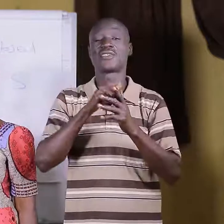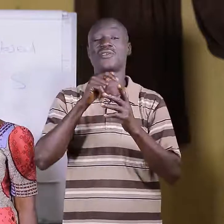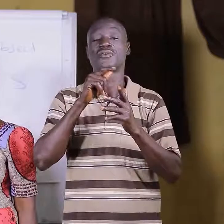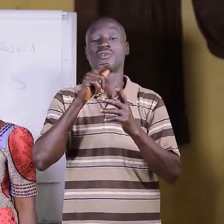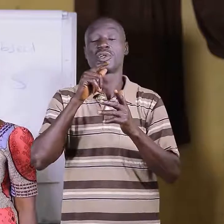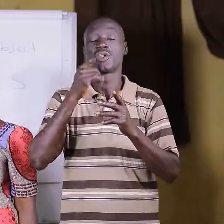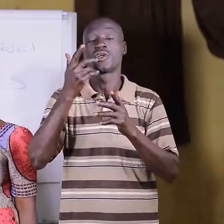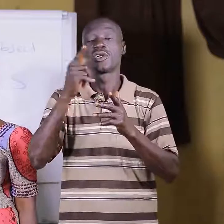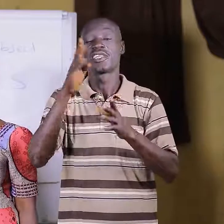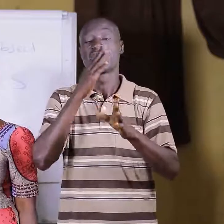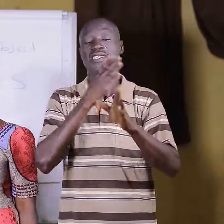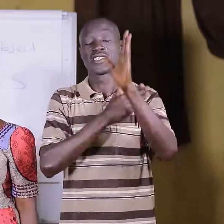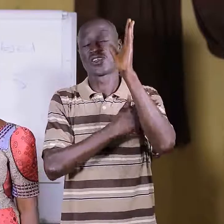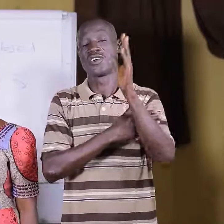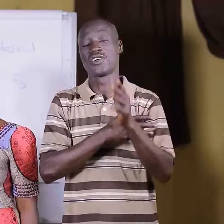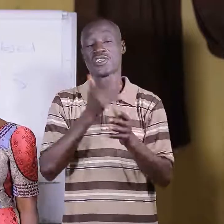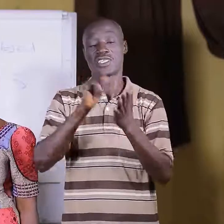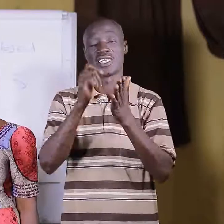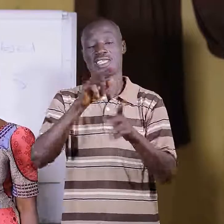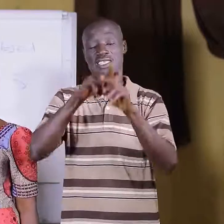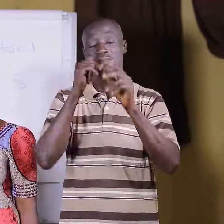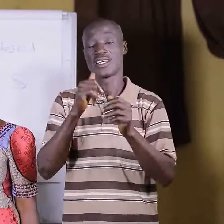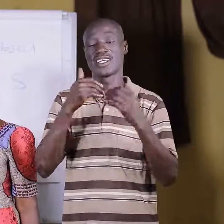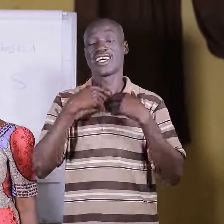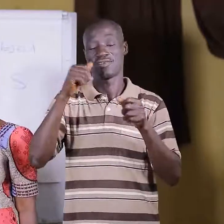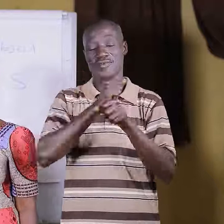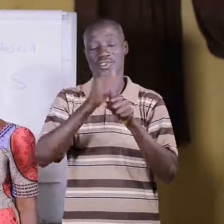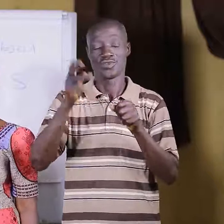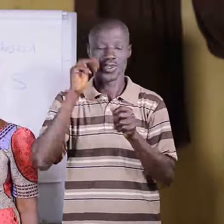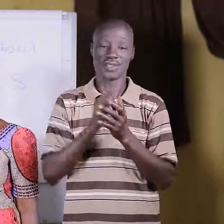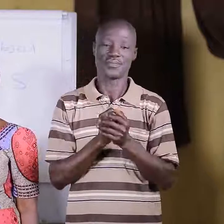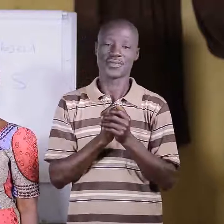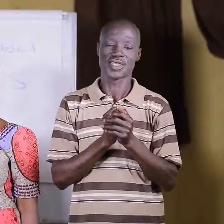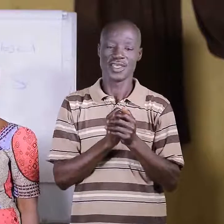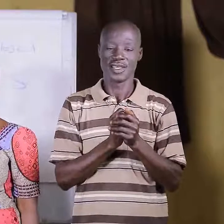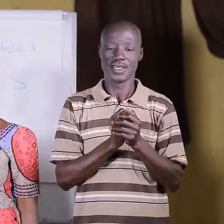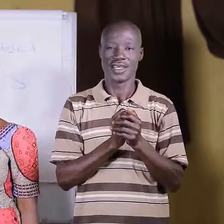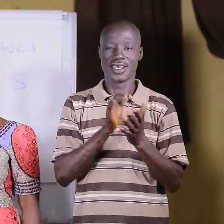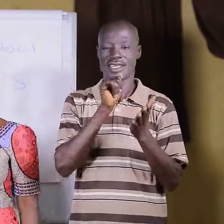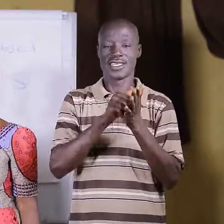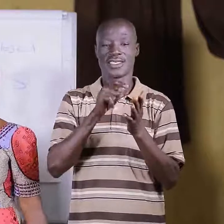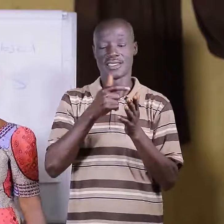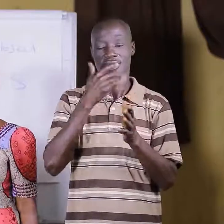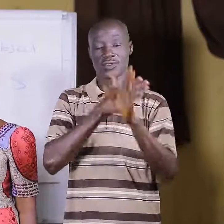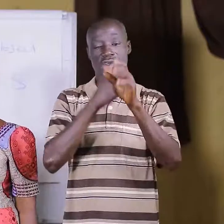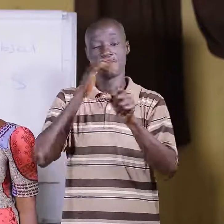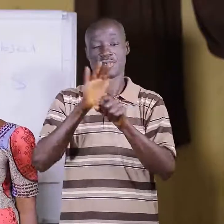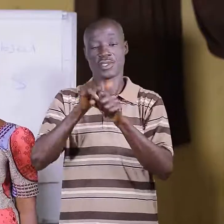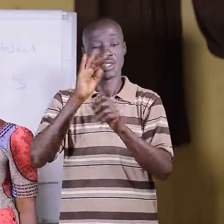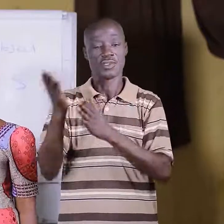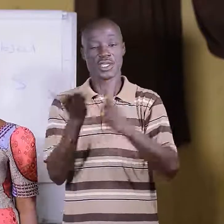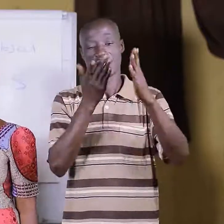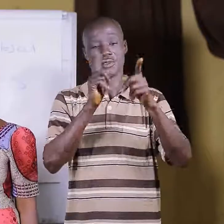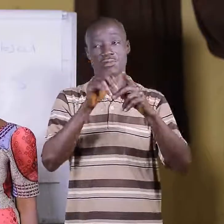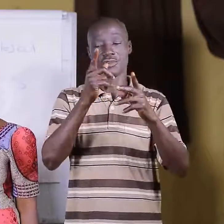Egyptians hear about it, they will say, their God promised he was going to take them to the land of Egypt, but he was not